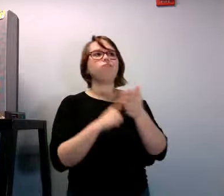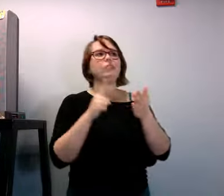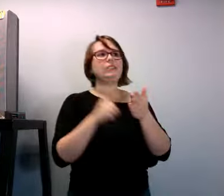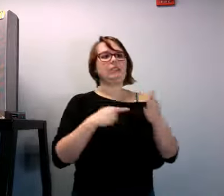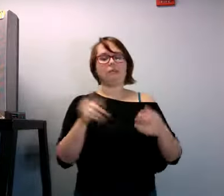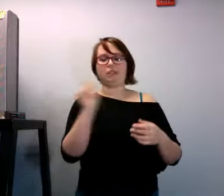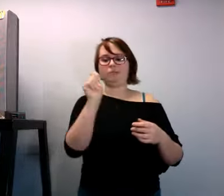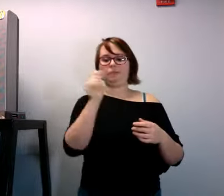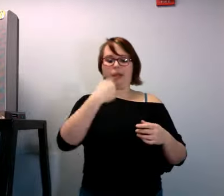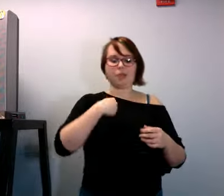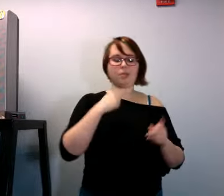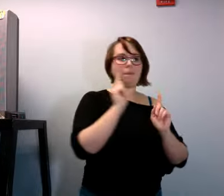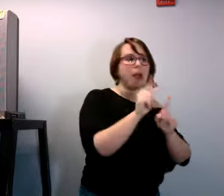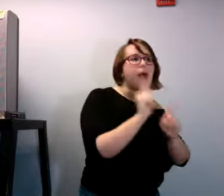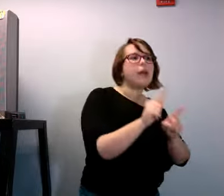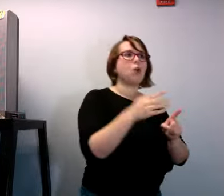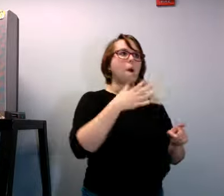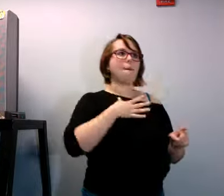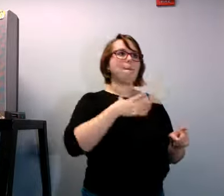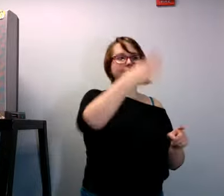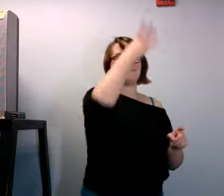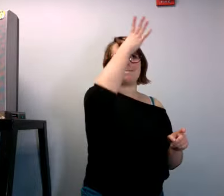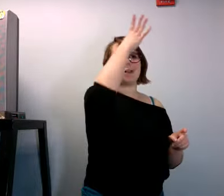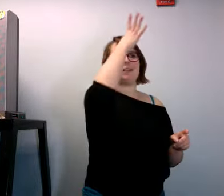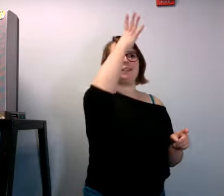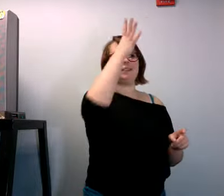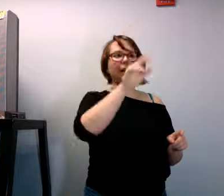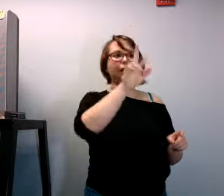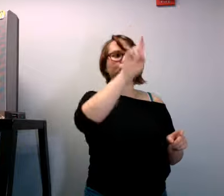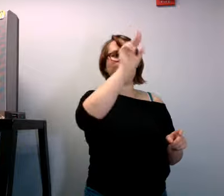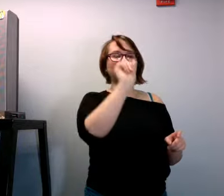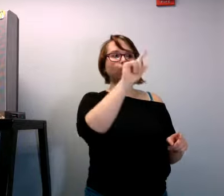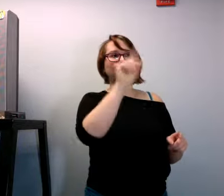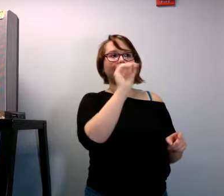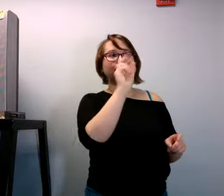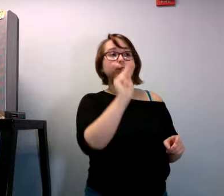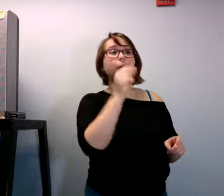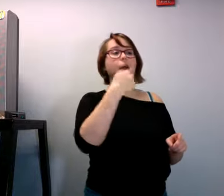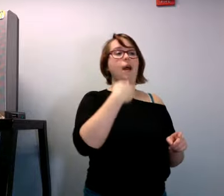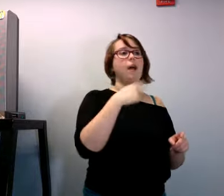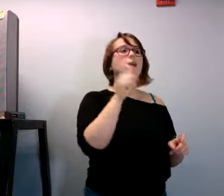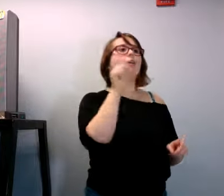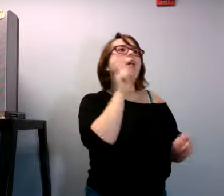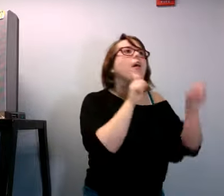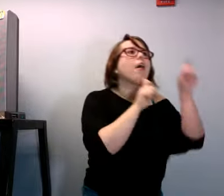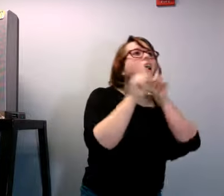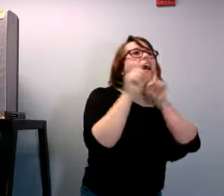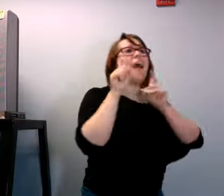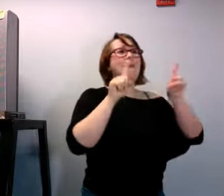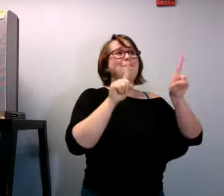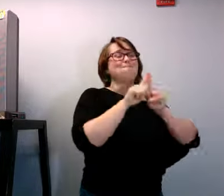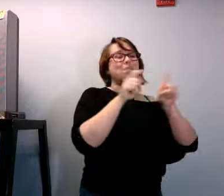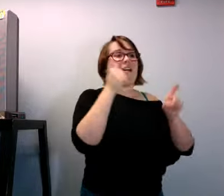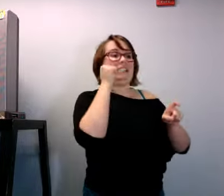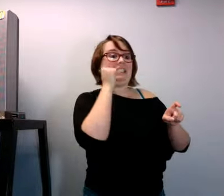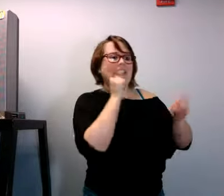with my dad's razor and I would cut my face all up. So I was a very, very active kid. I think the most exciting part,